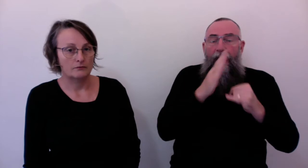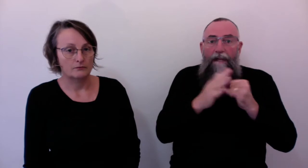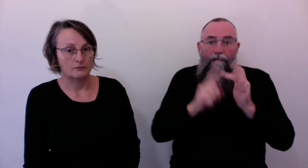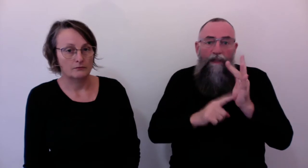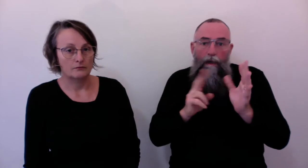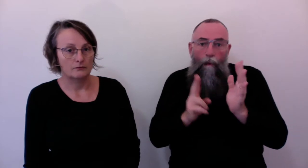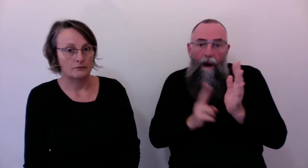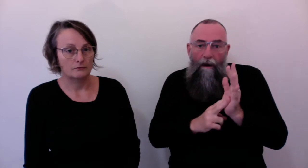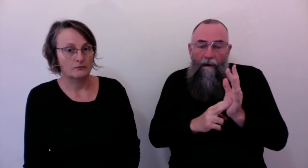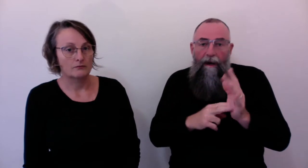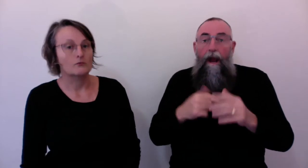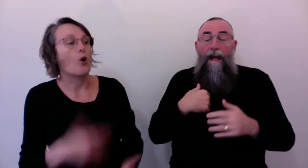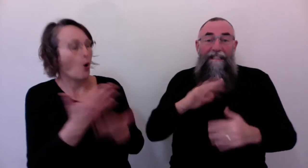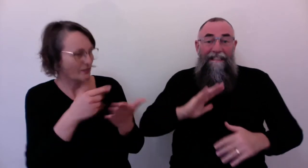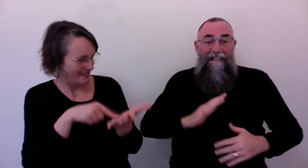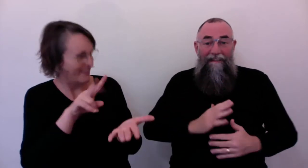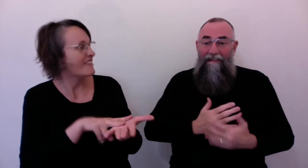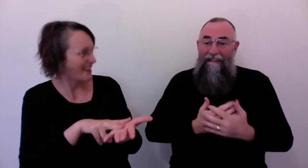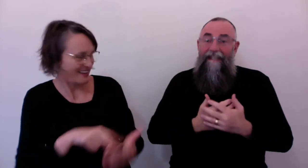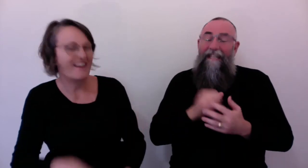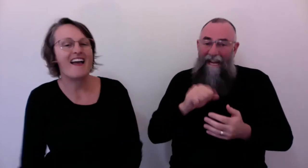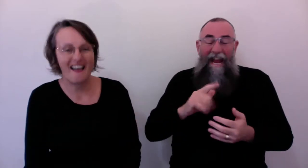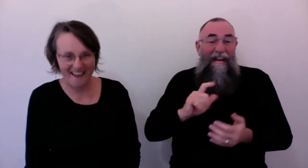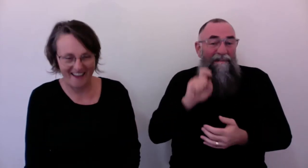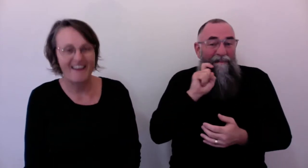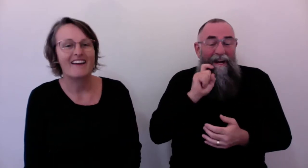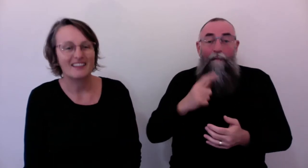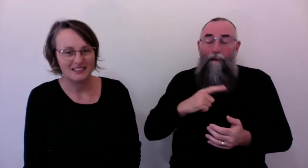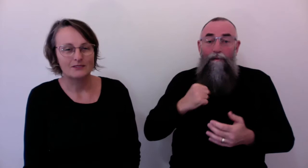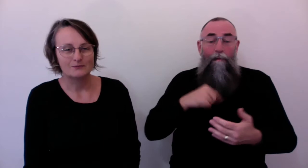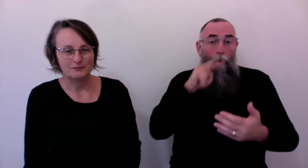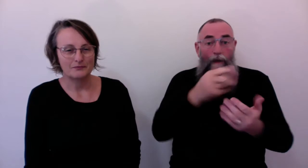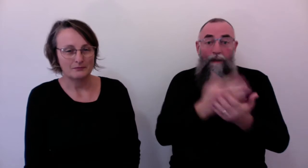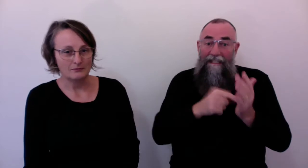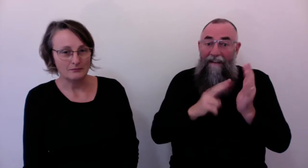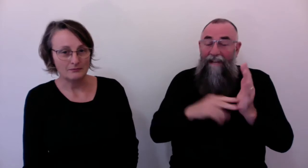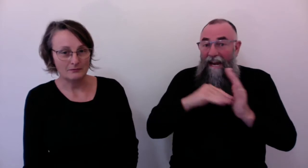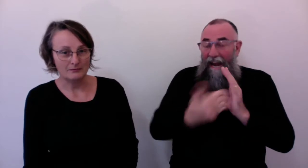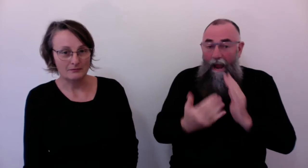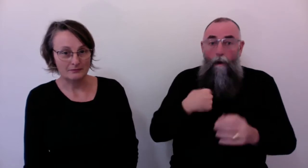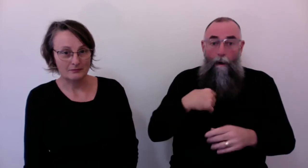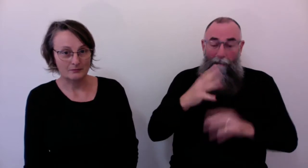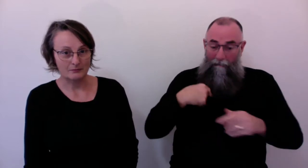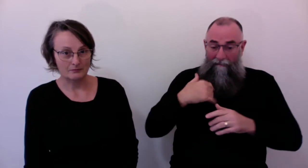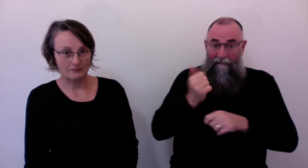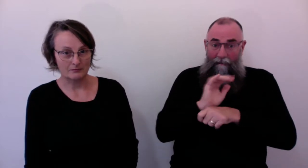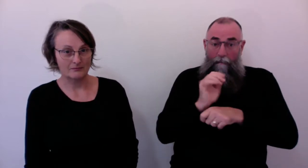the storylines I see now is what we filmed last year Yeah. during COVID. And I'm so ahead